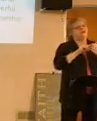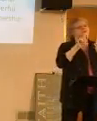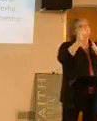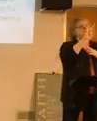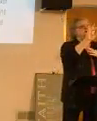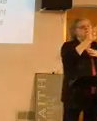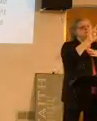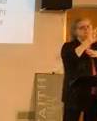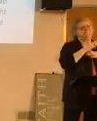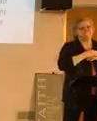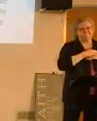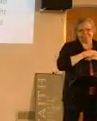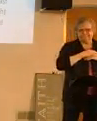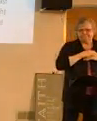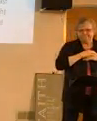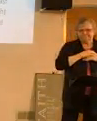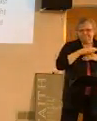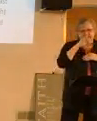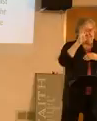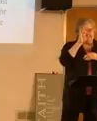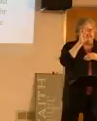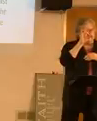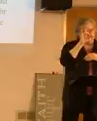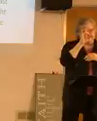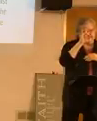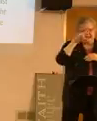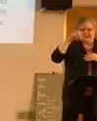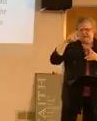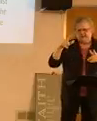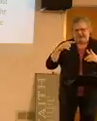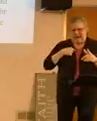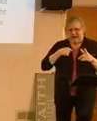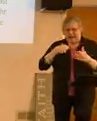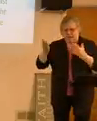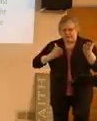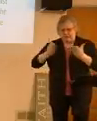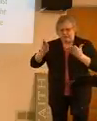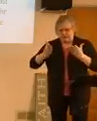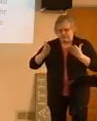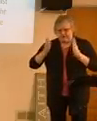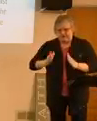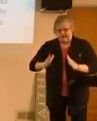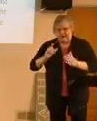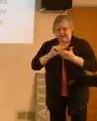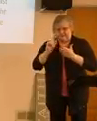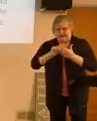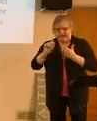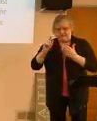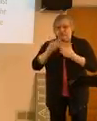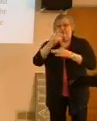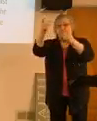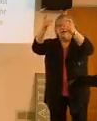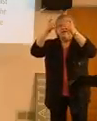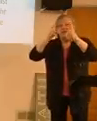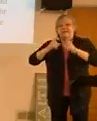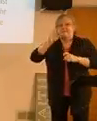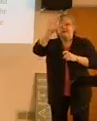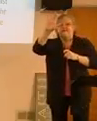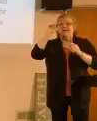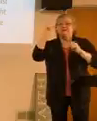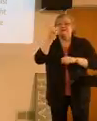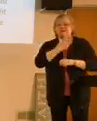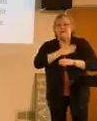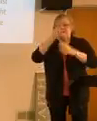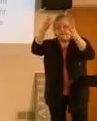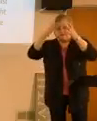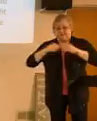7. Paul says, I was made a servant of the gospel by the gift of God's grace that was given